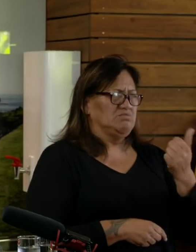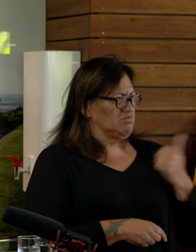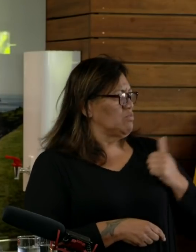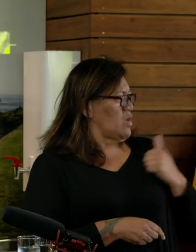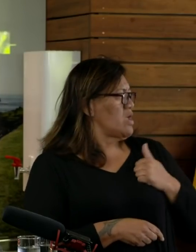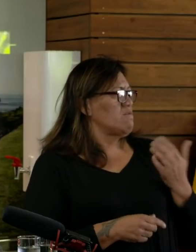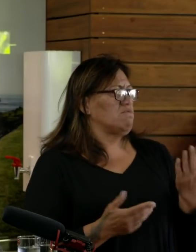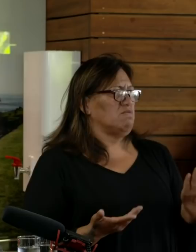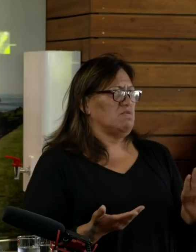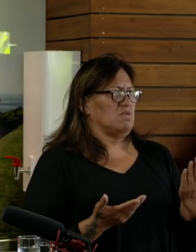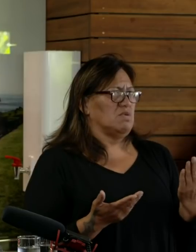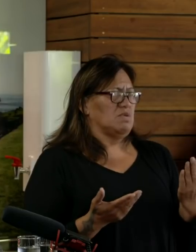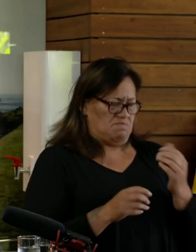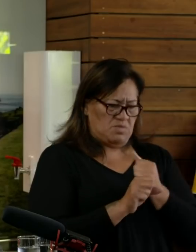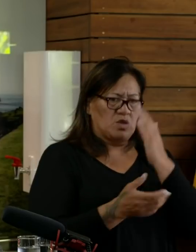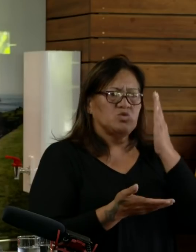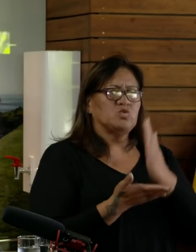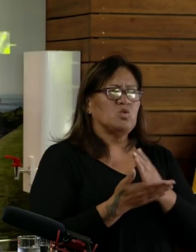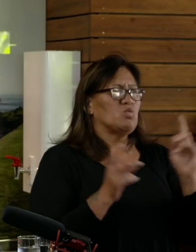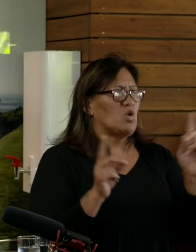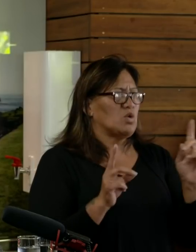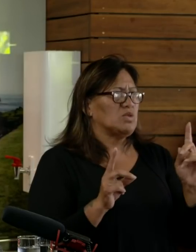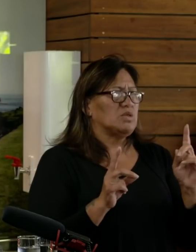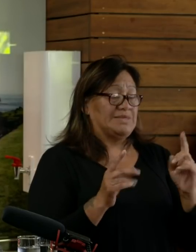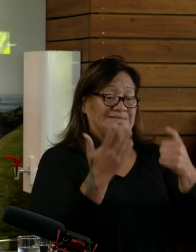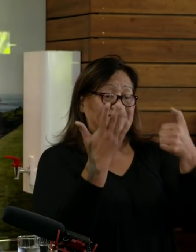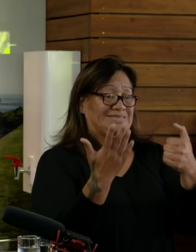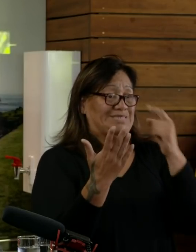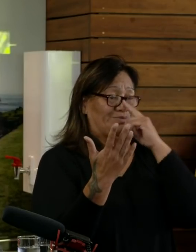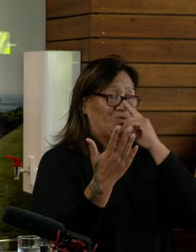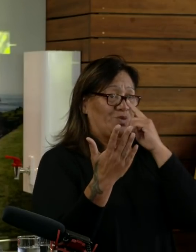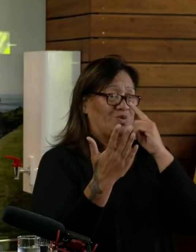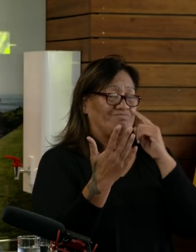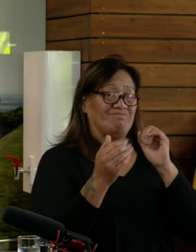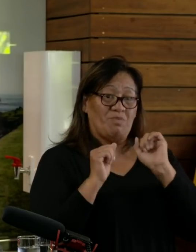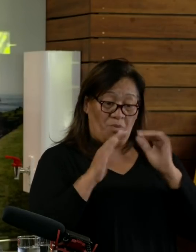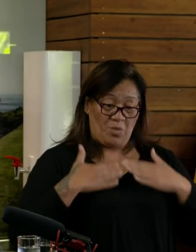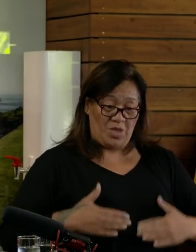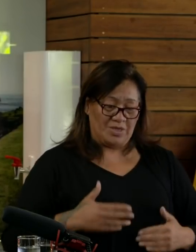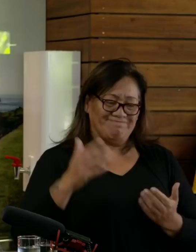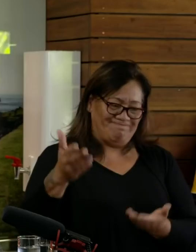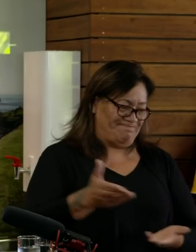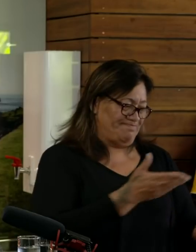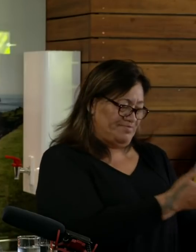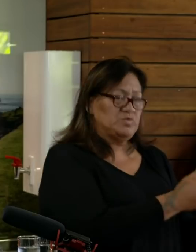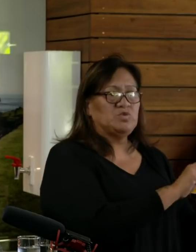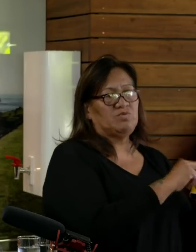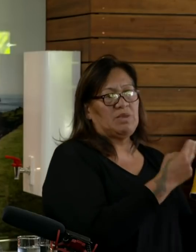courage in order to ensure that these 6 people were returned to their loved